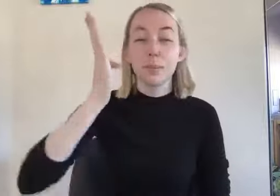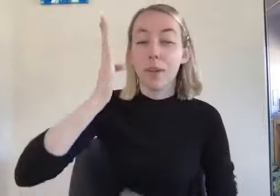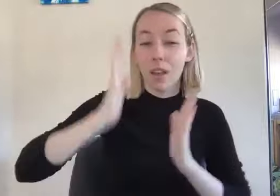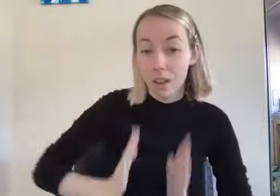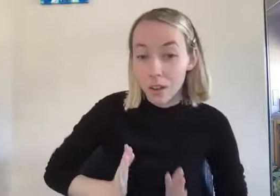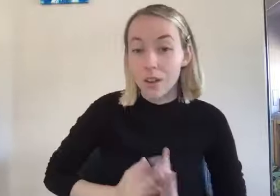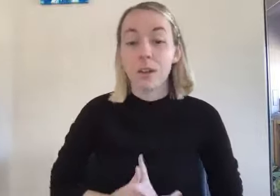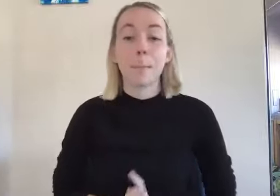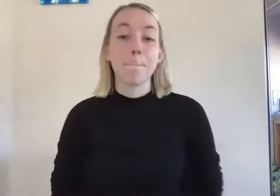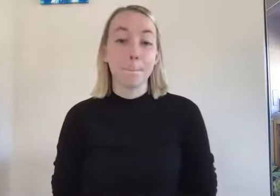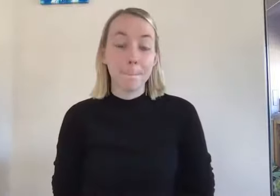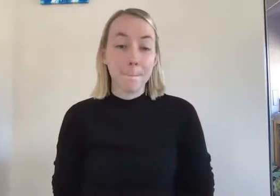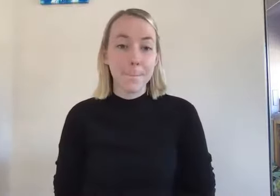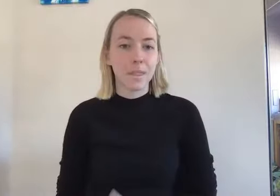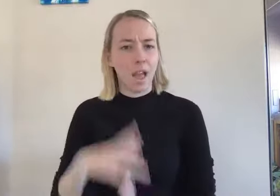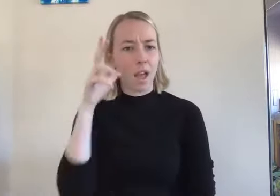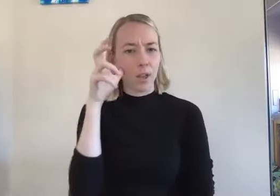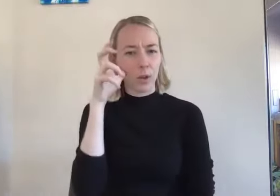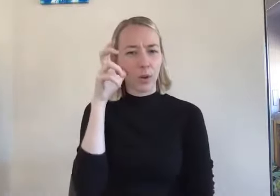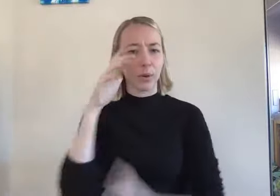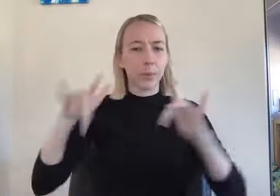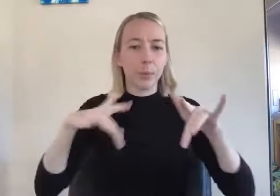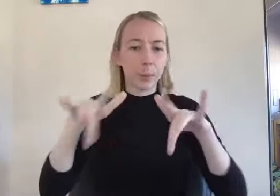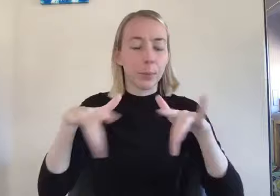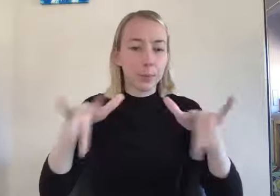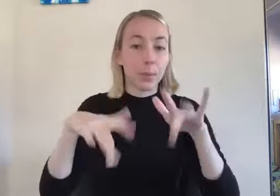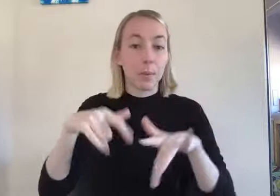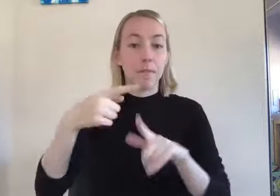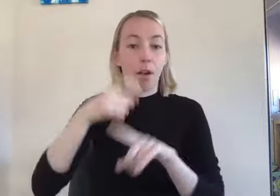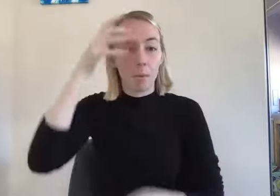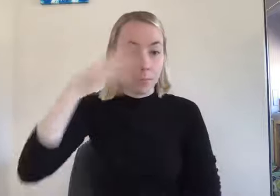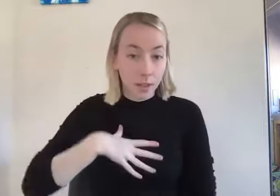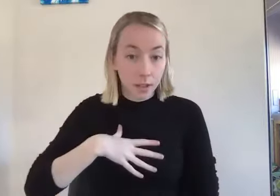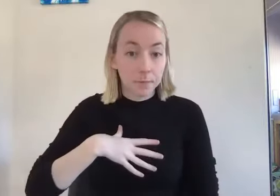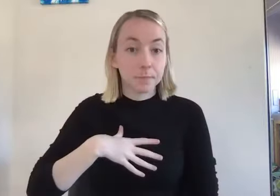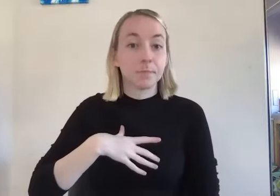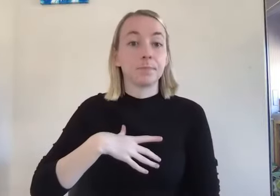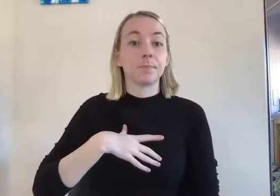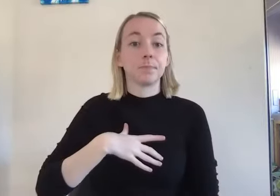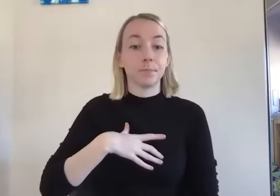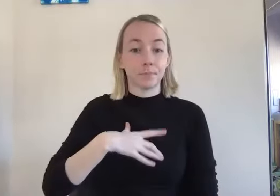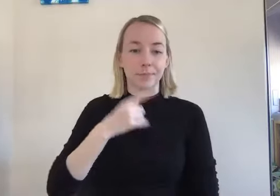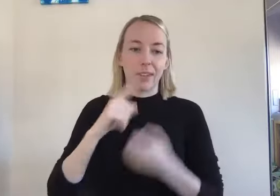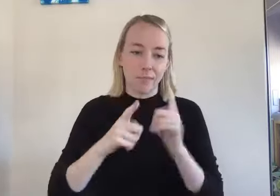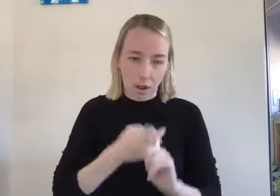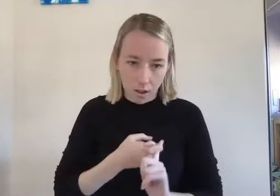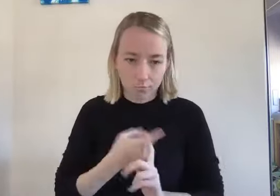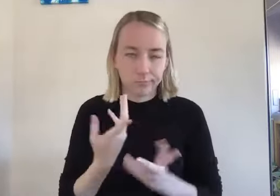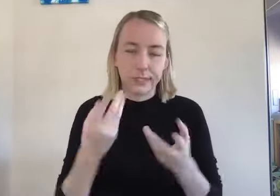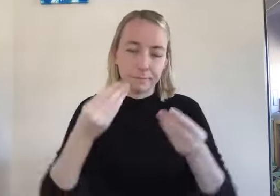and this and that. And I heard a set of tapes by a guy that a taper buddy of mine